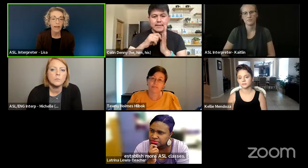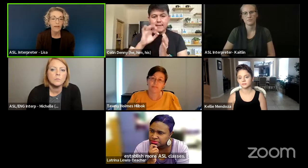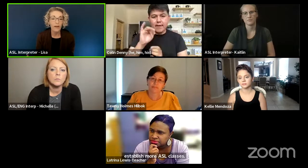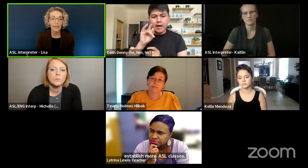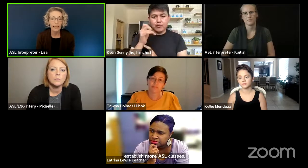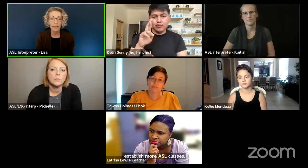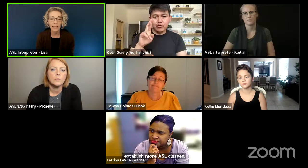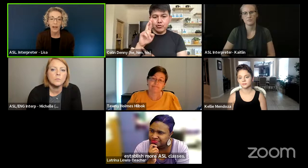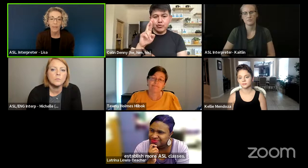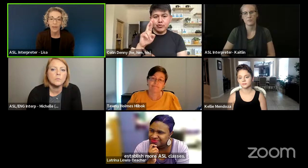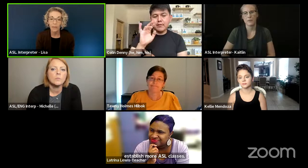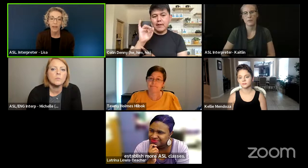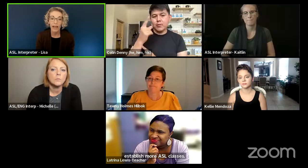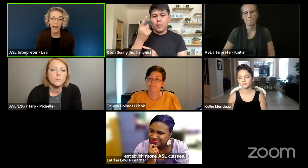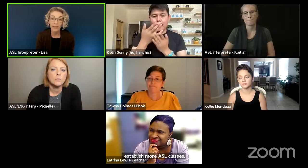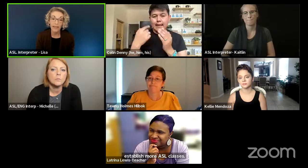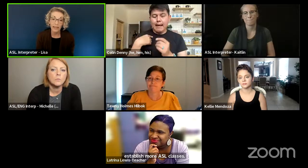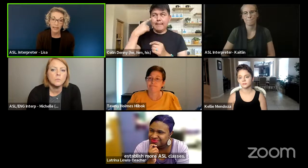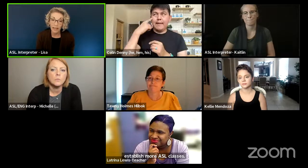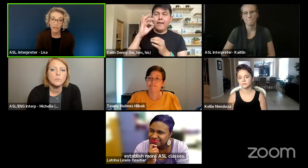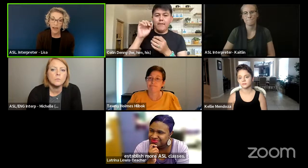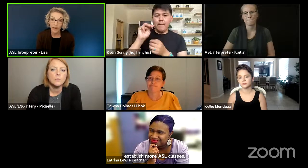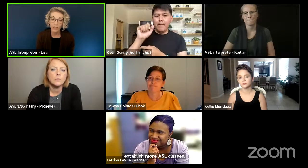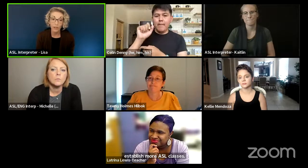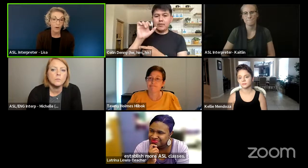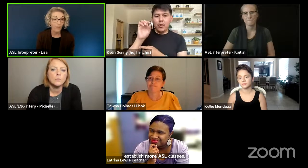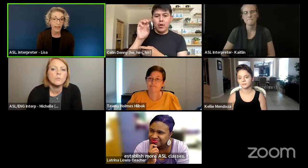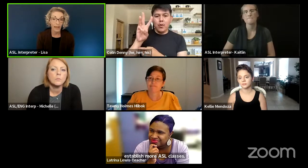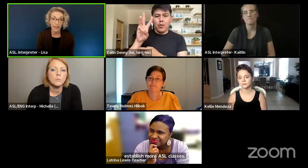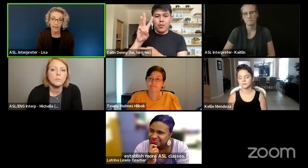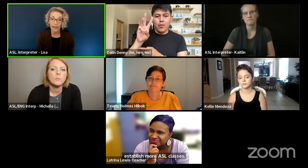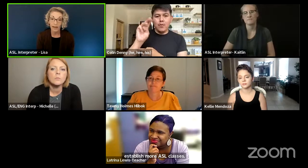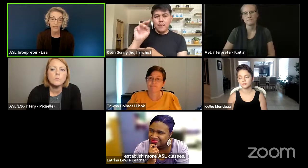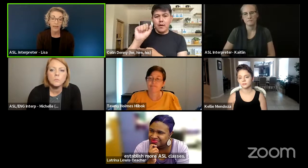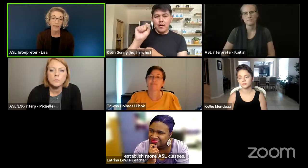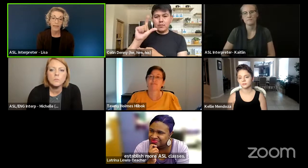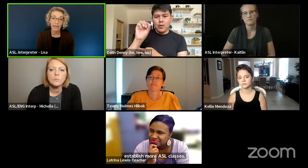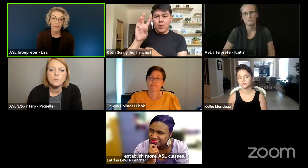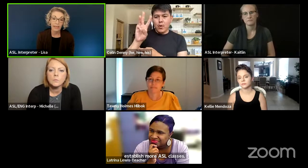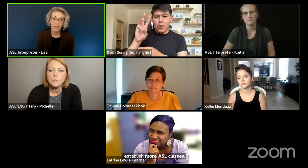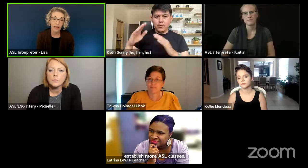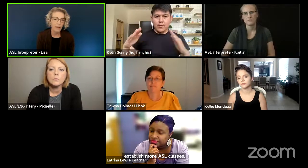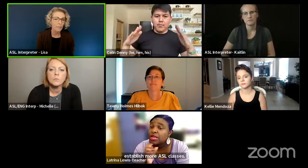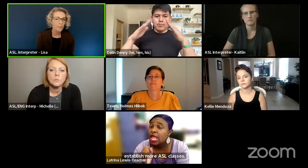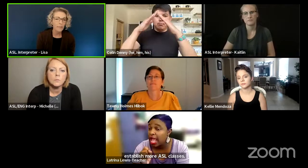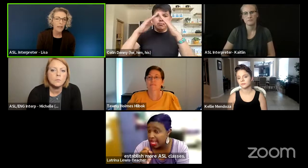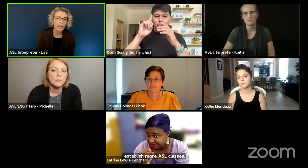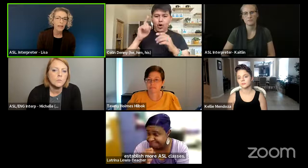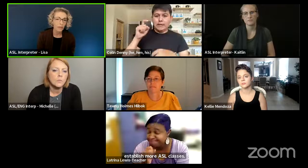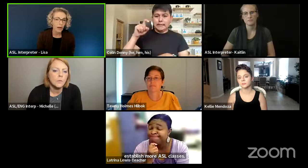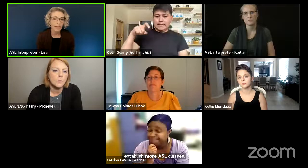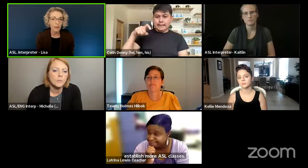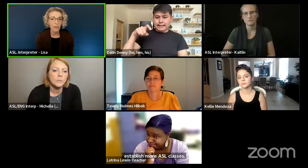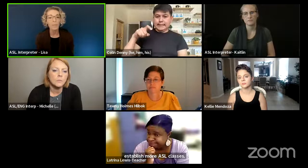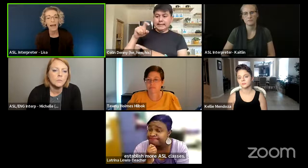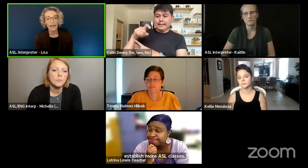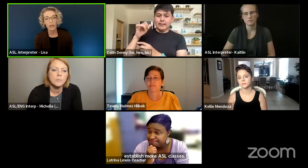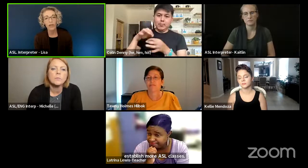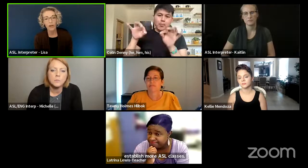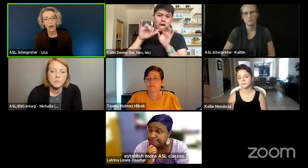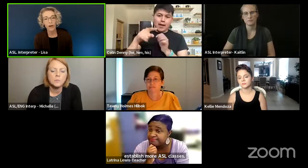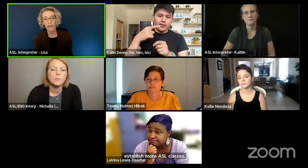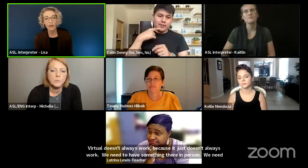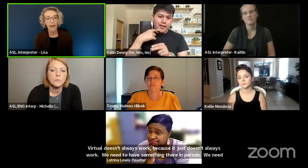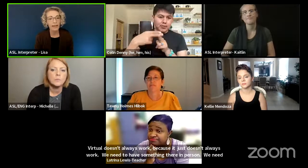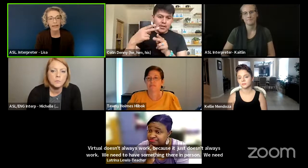some creative ideas to help them. I think that's a key factor. One thing I can think of is that when I think about